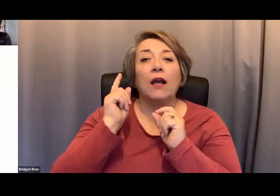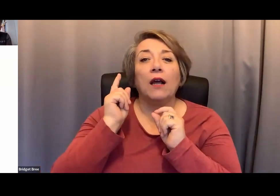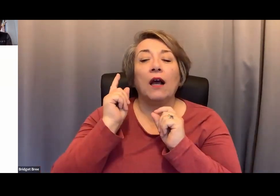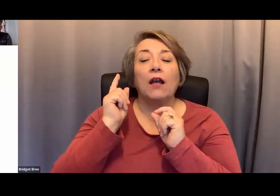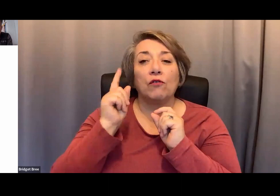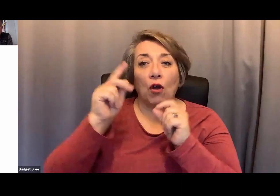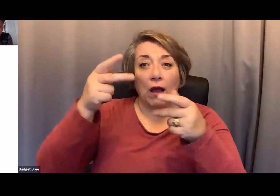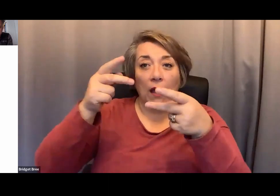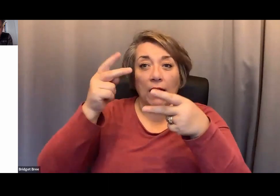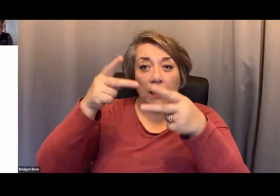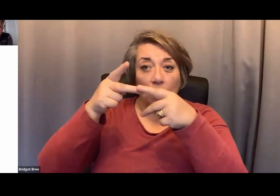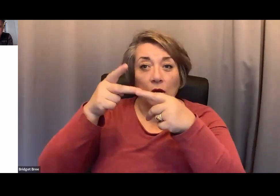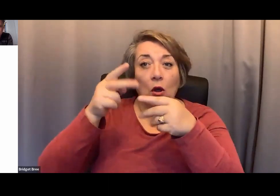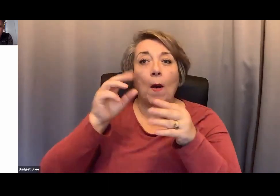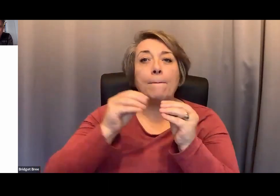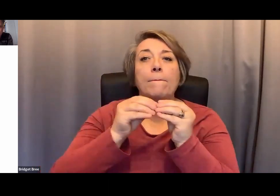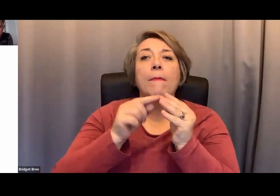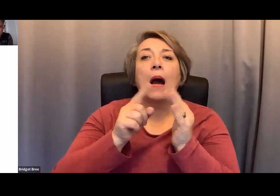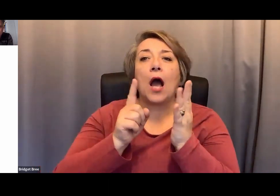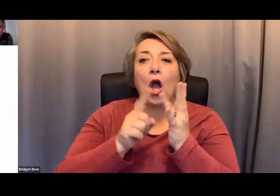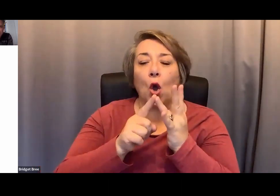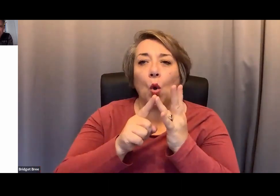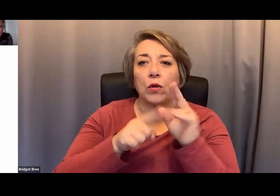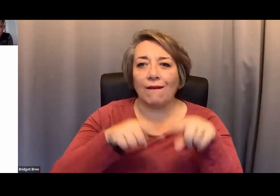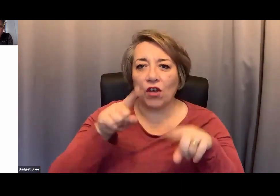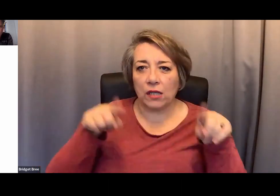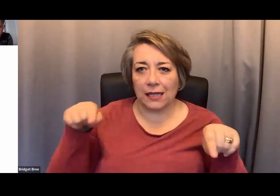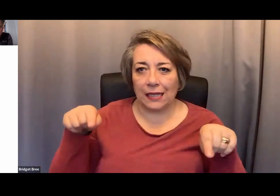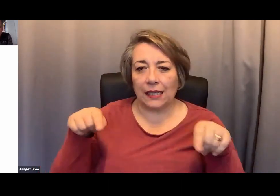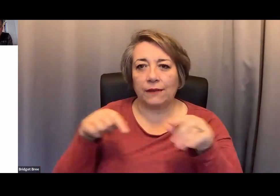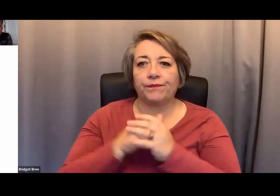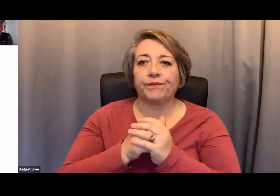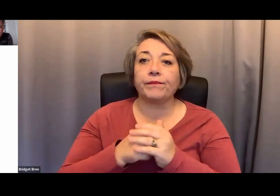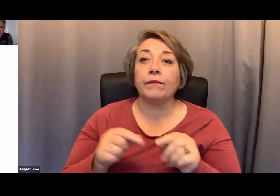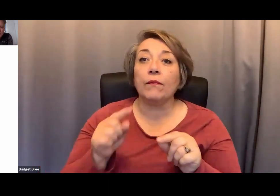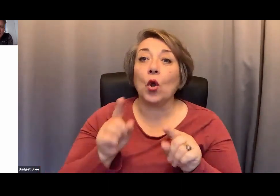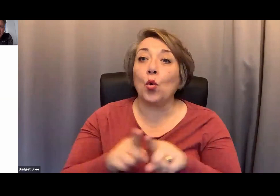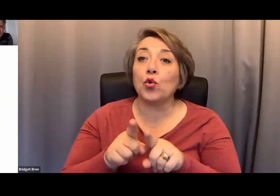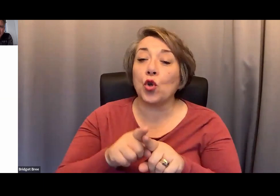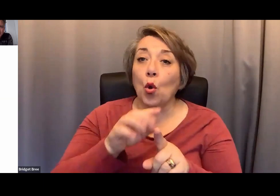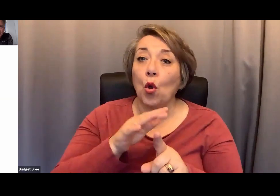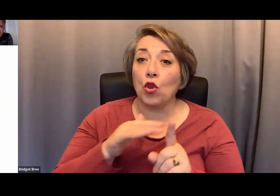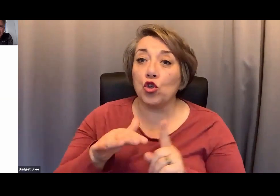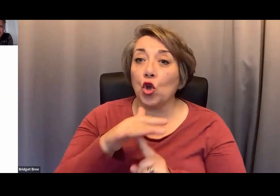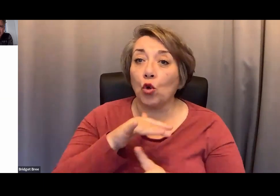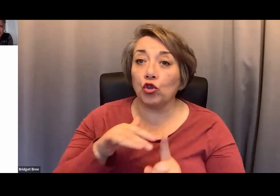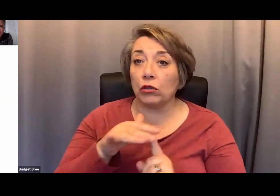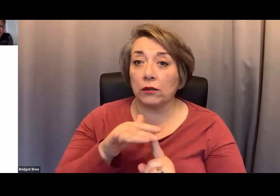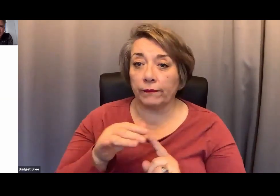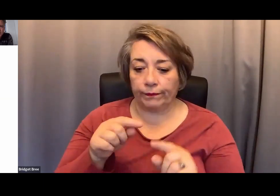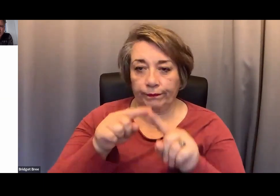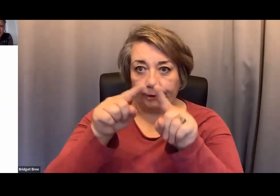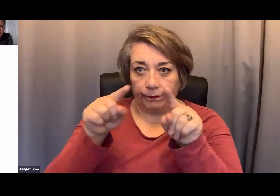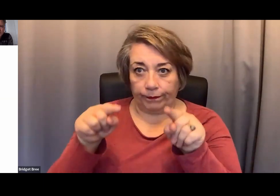boundary on biodiversity. The social foundation, we also split into 4 areas of connected,